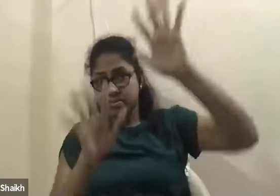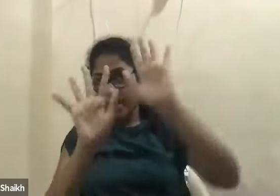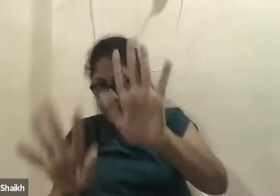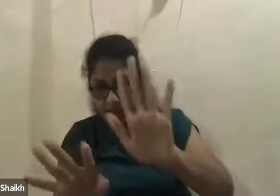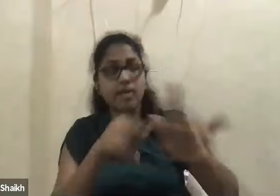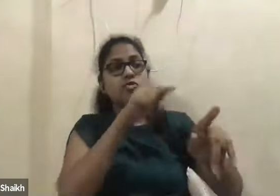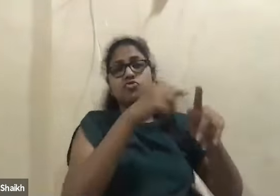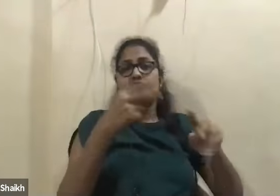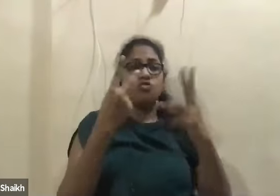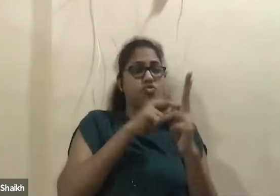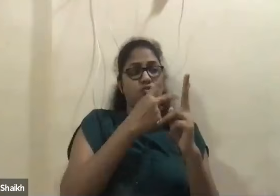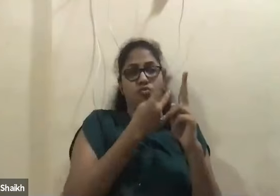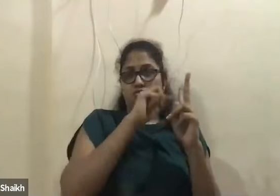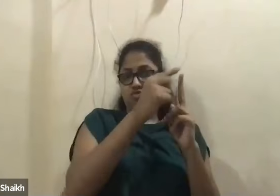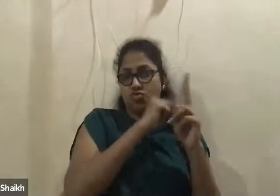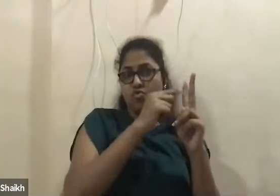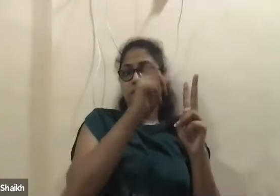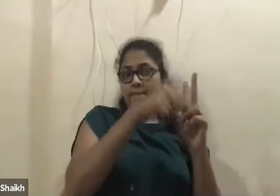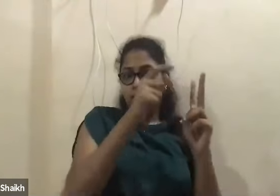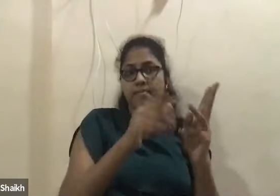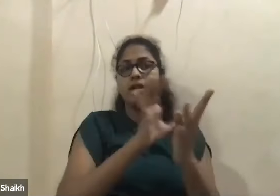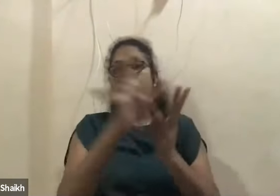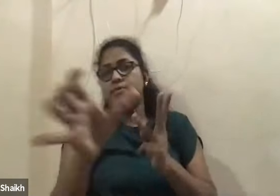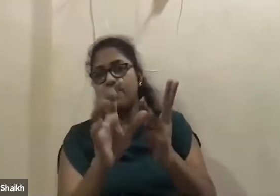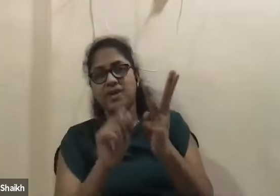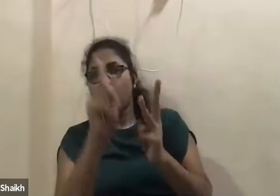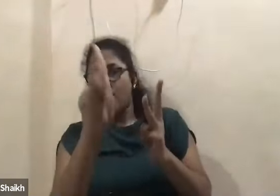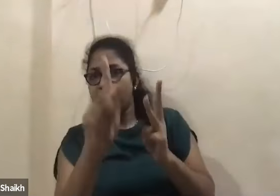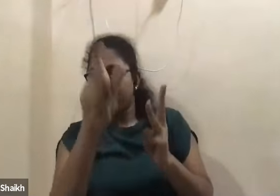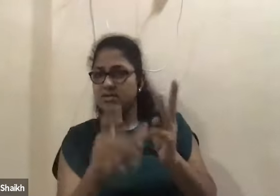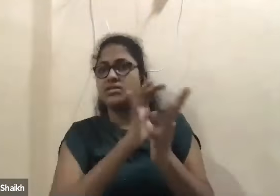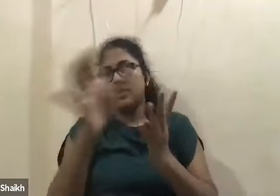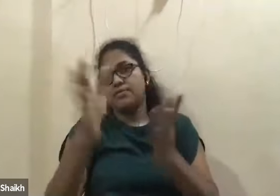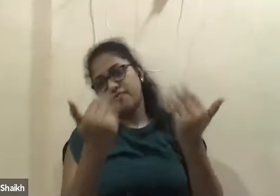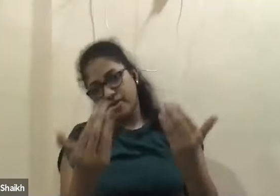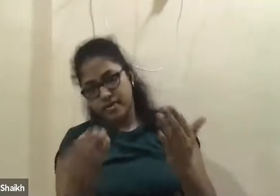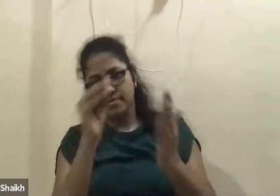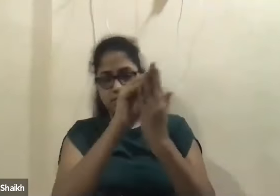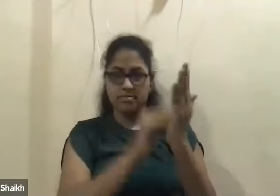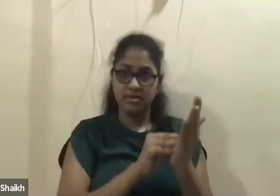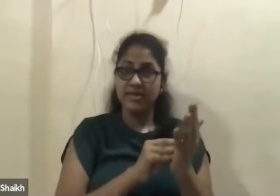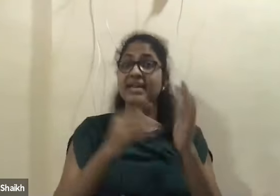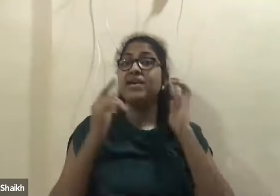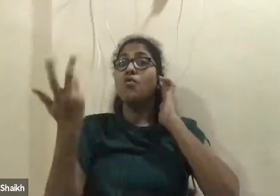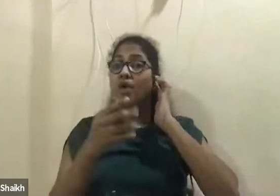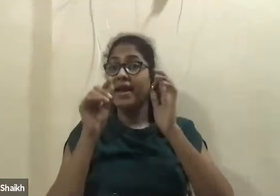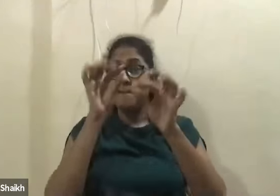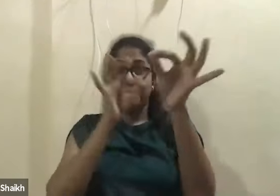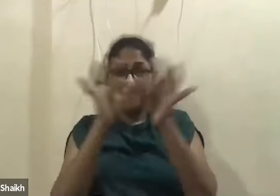by way of, say, a resolution, etc. So that is possible. So when you specify that clearly,